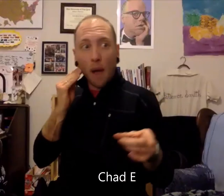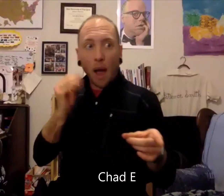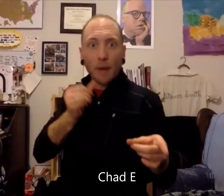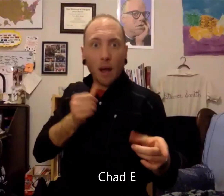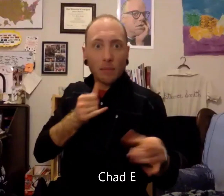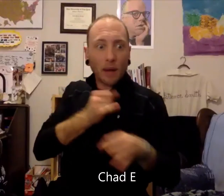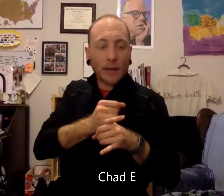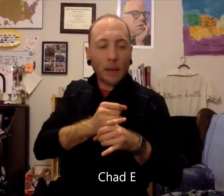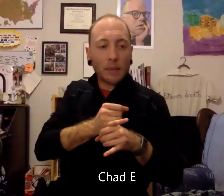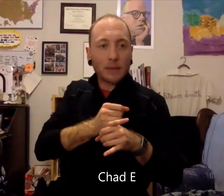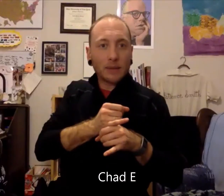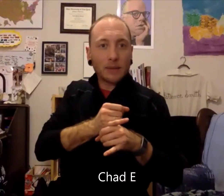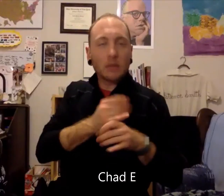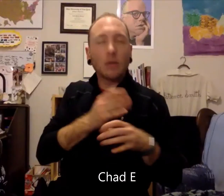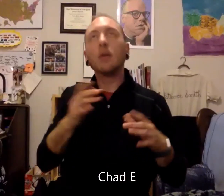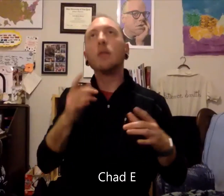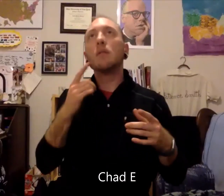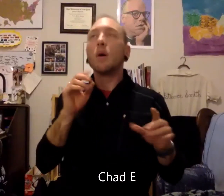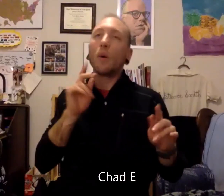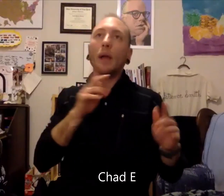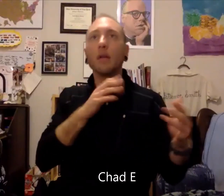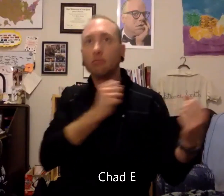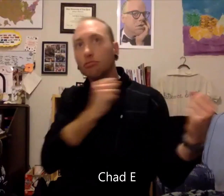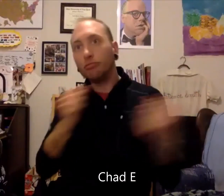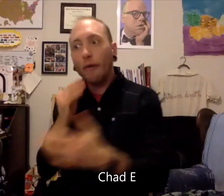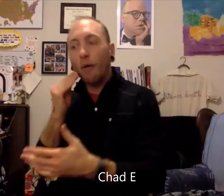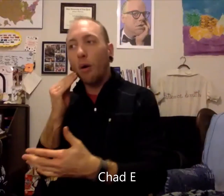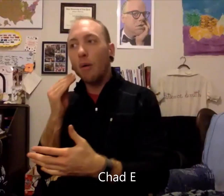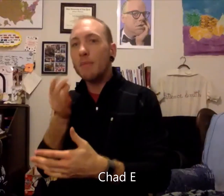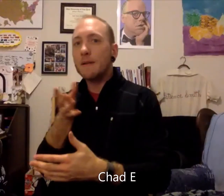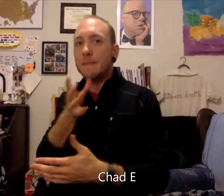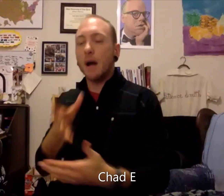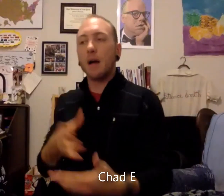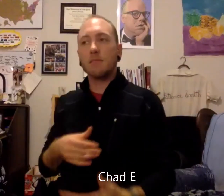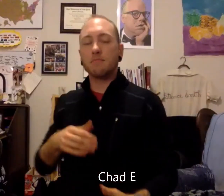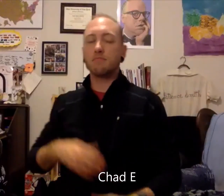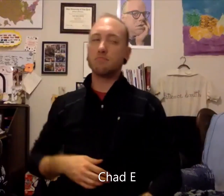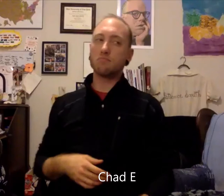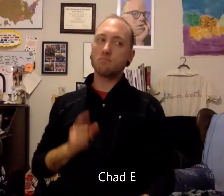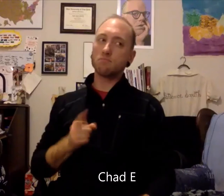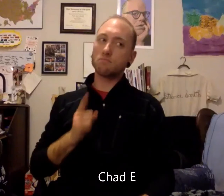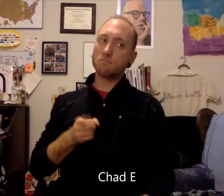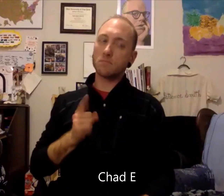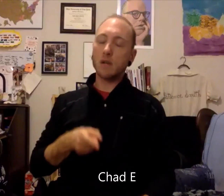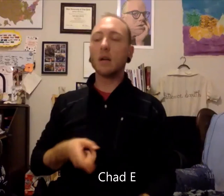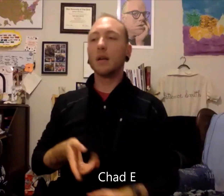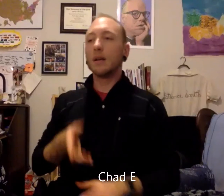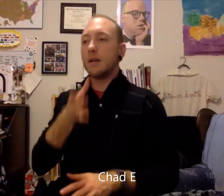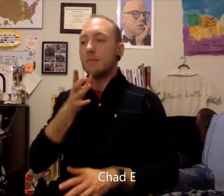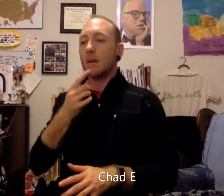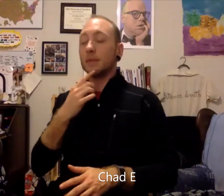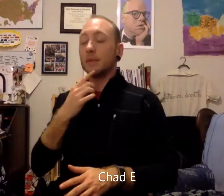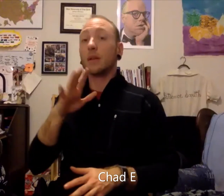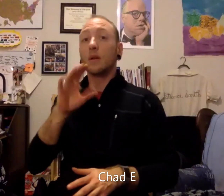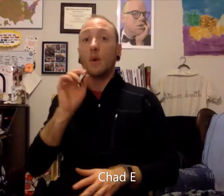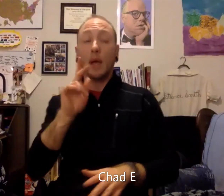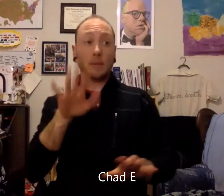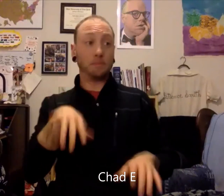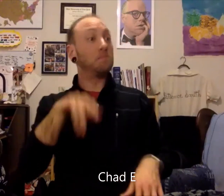welcome. And so she kind of put some conditions that, if you go back to school, you have to go see this